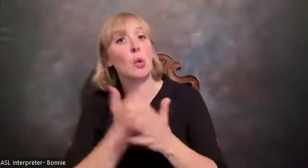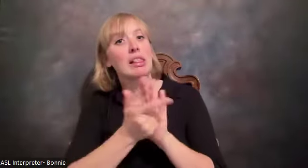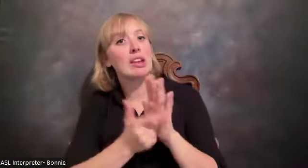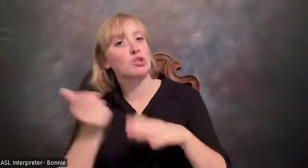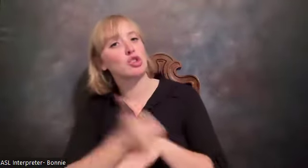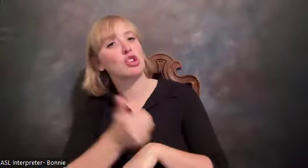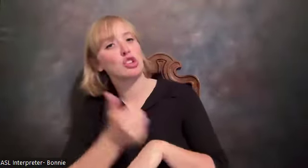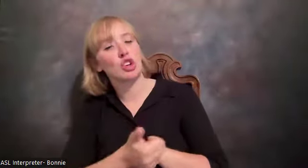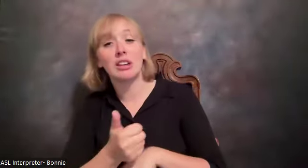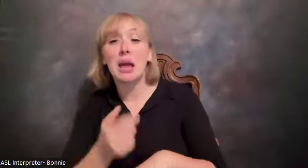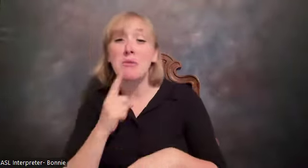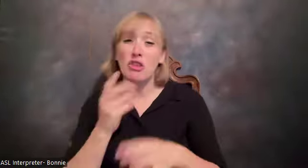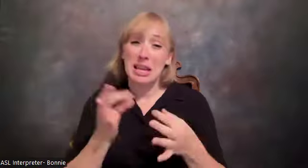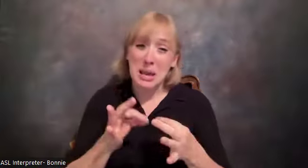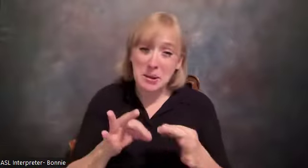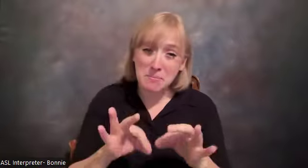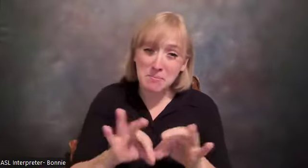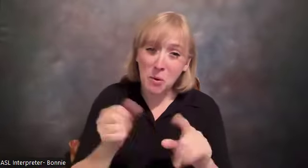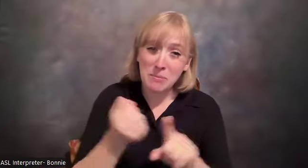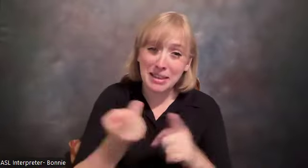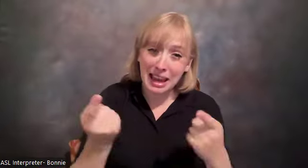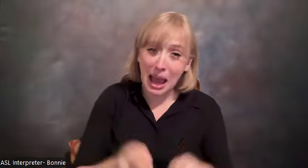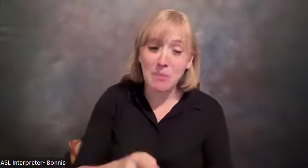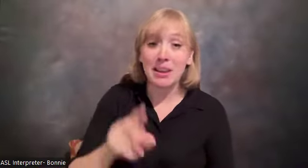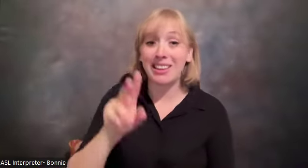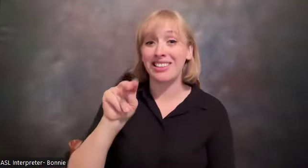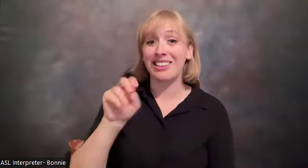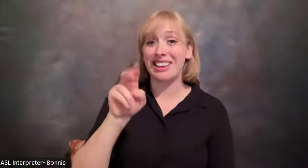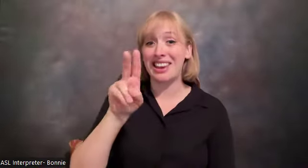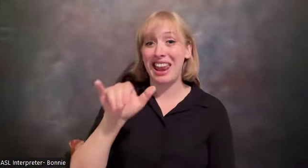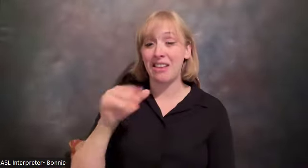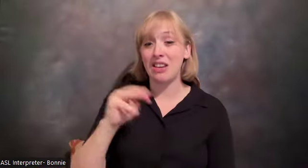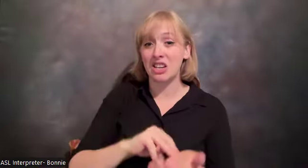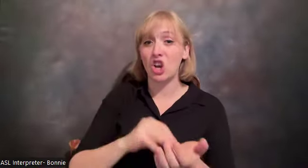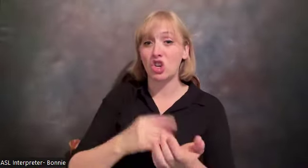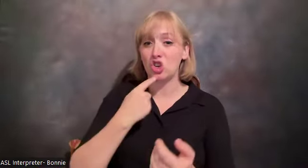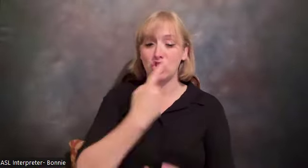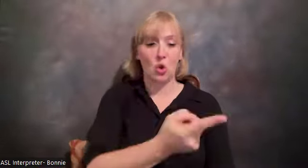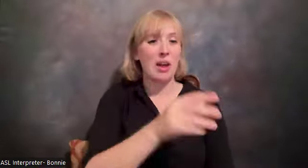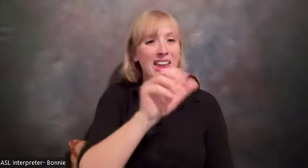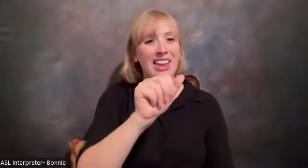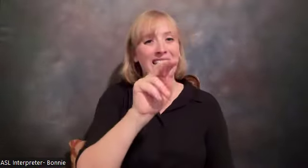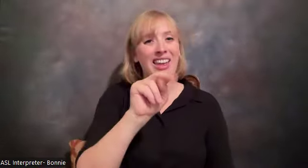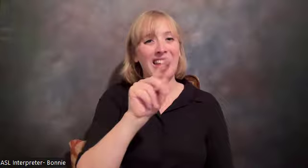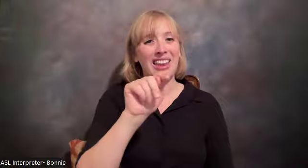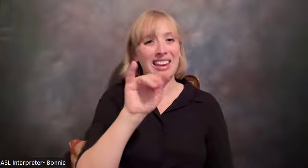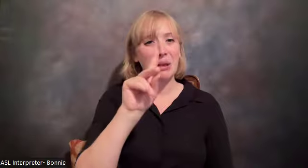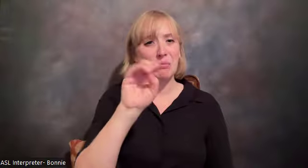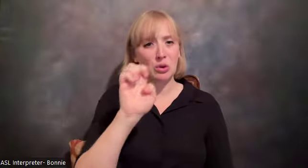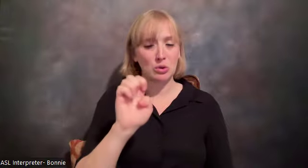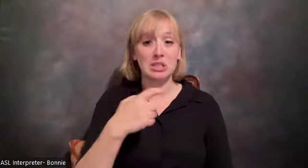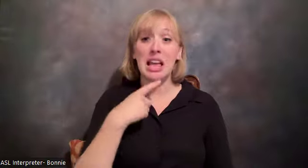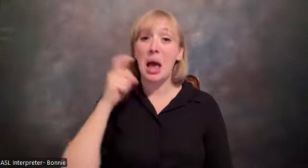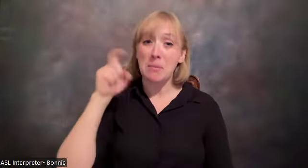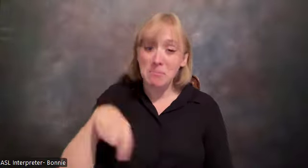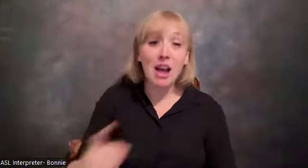significant thing that happened that morning is the Navy doctors prescribed this stuff called antabuse for me. I was now under orders to show up at